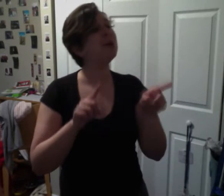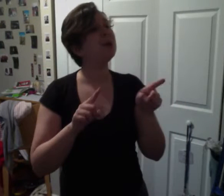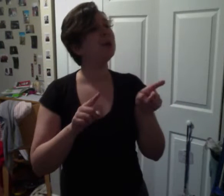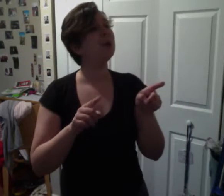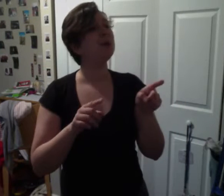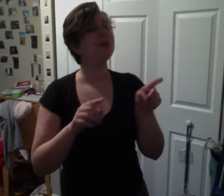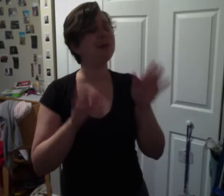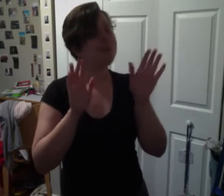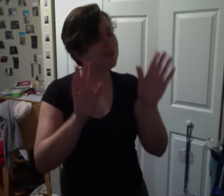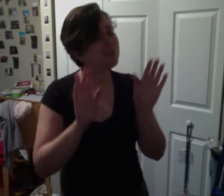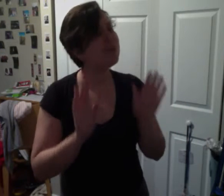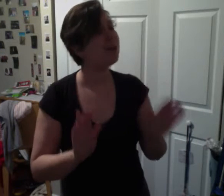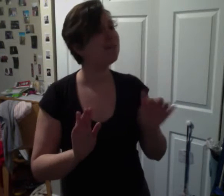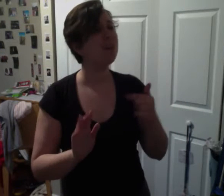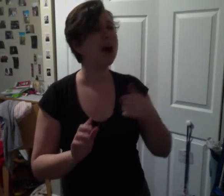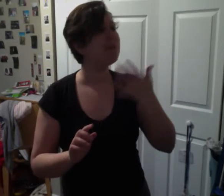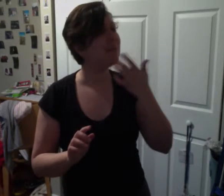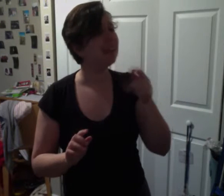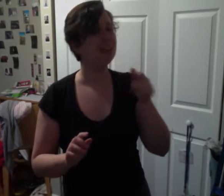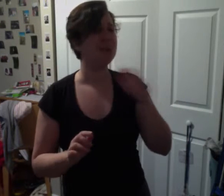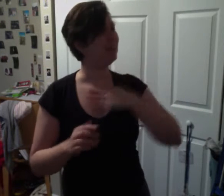lucky to have you as my son.